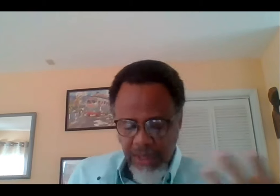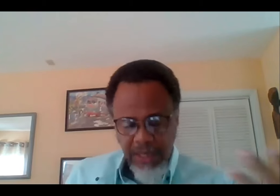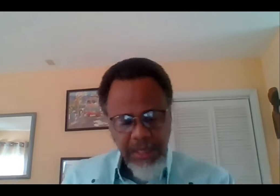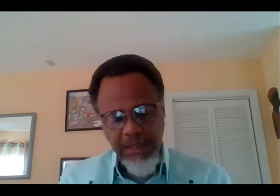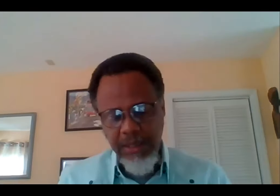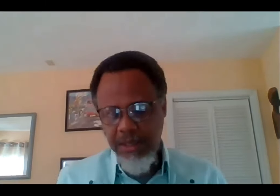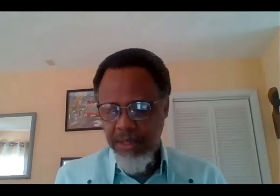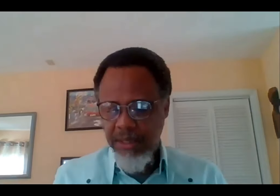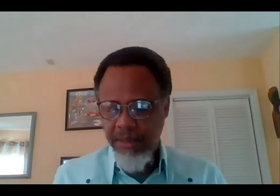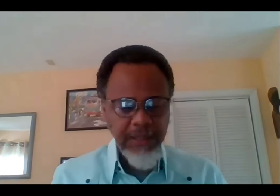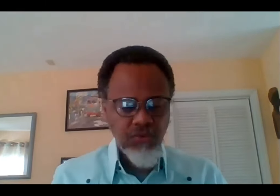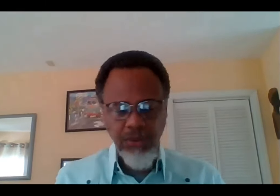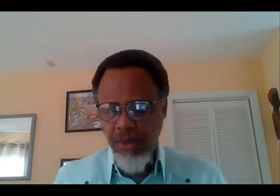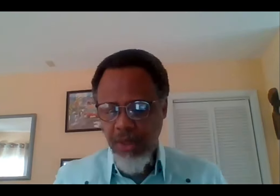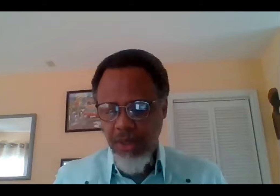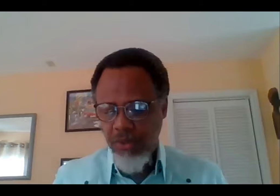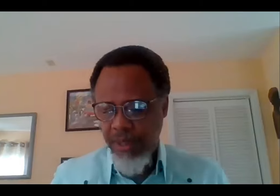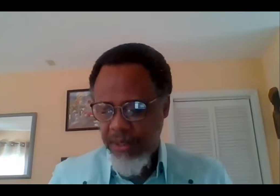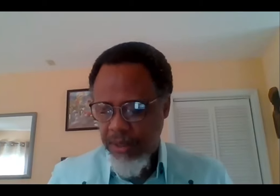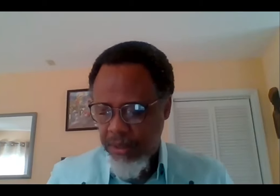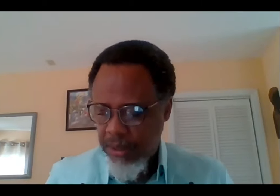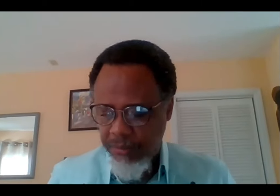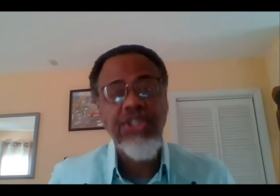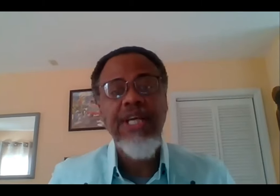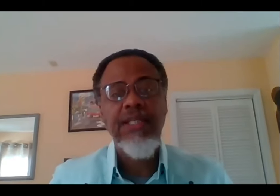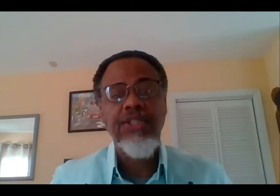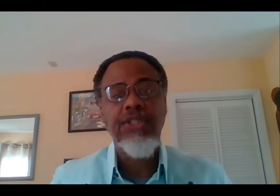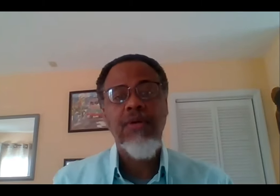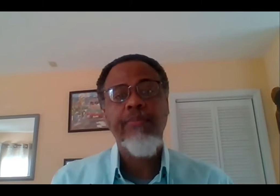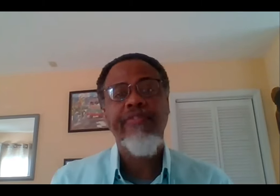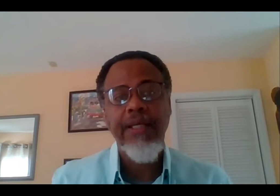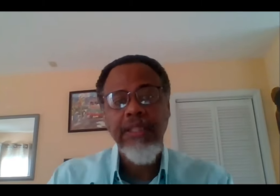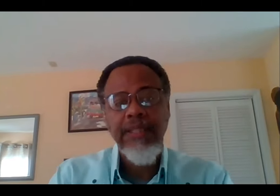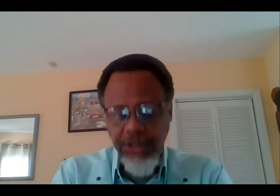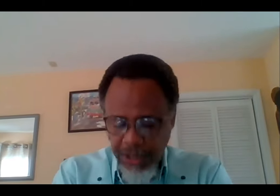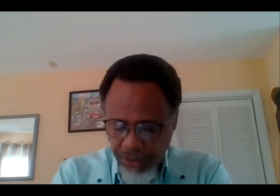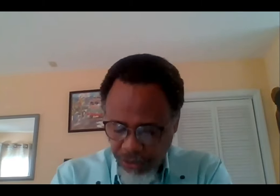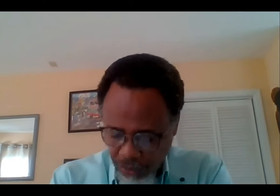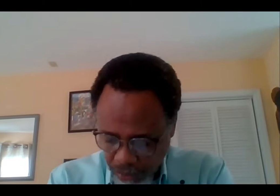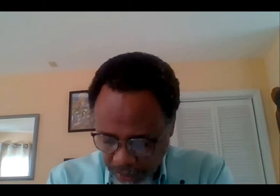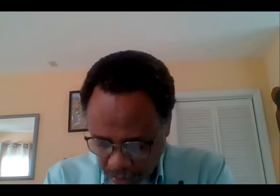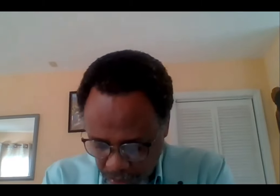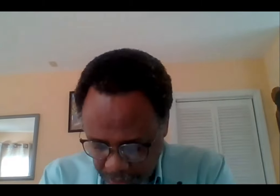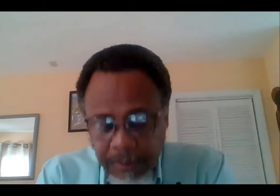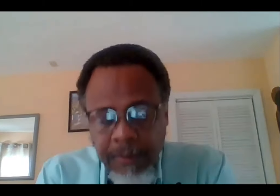is systematically try to address this these challenges around providing quality education to the rural